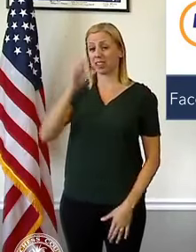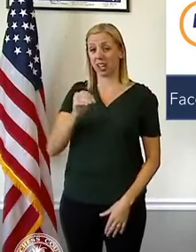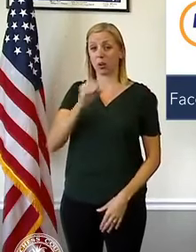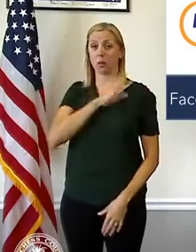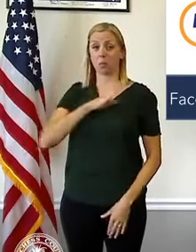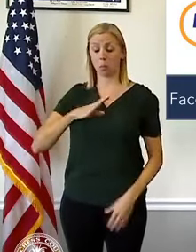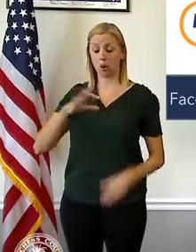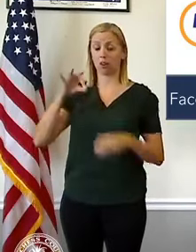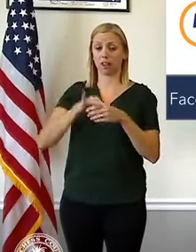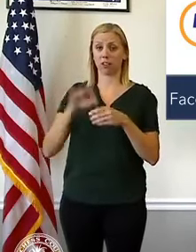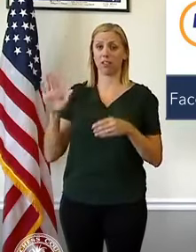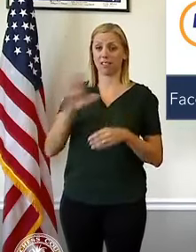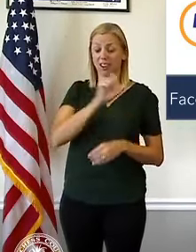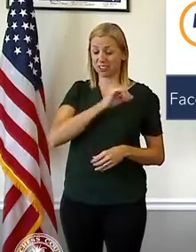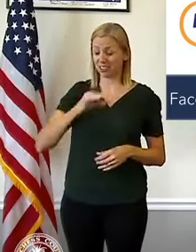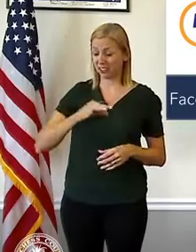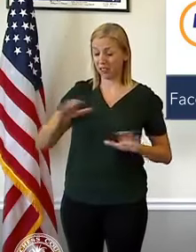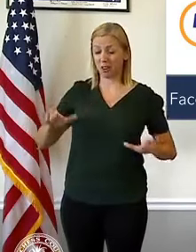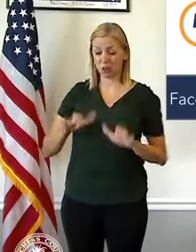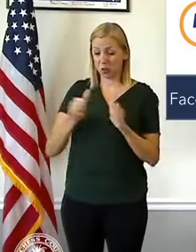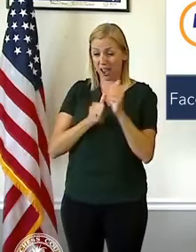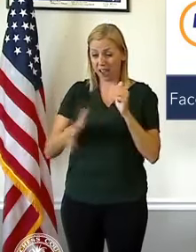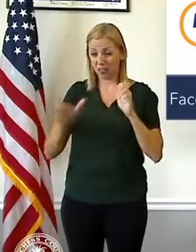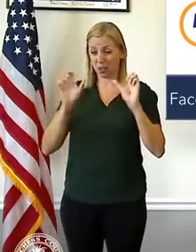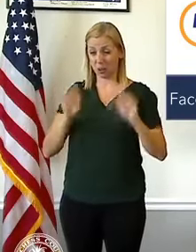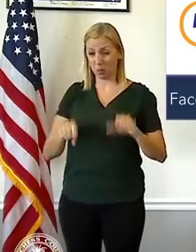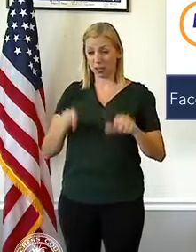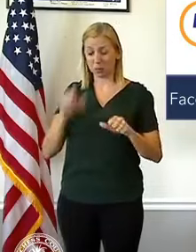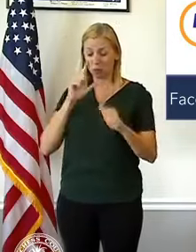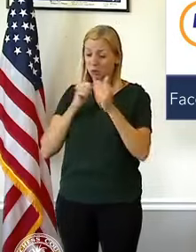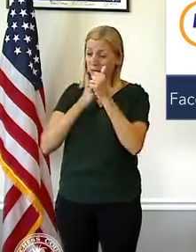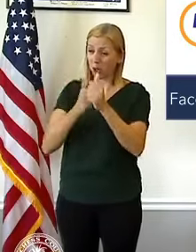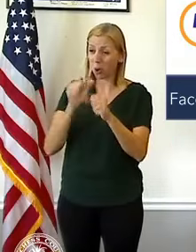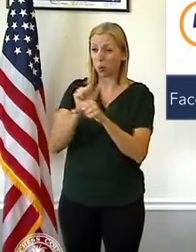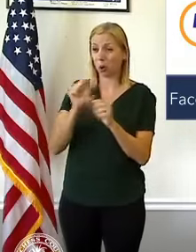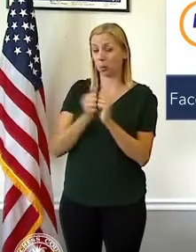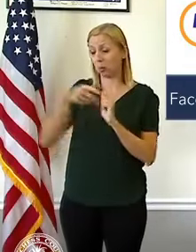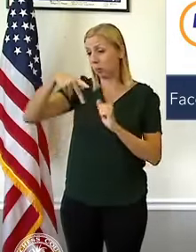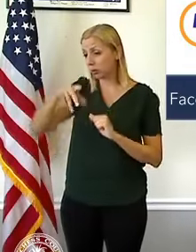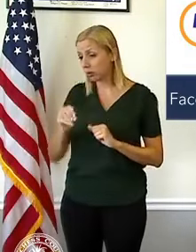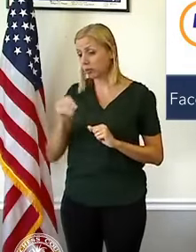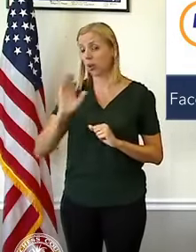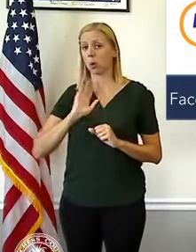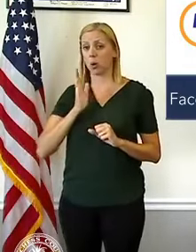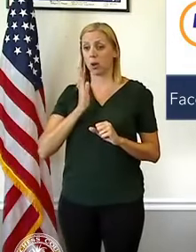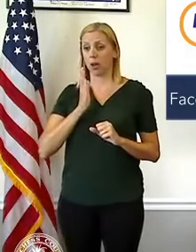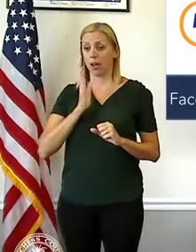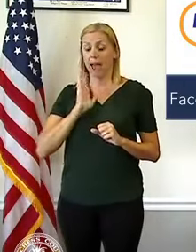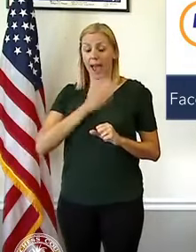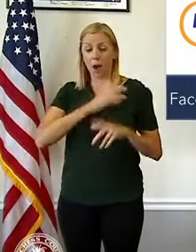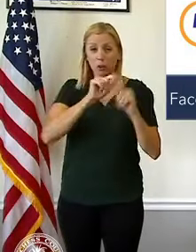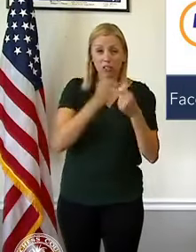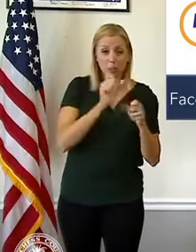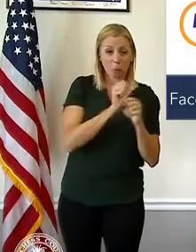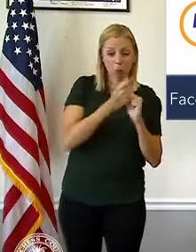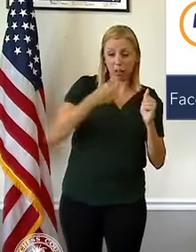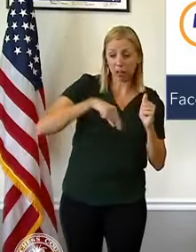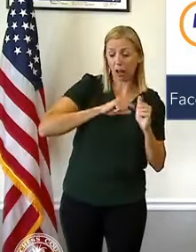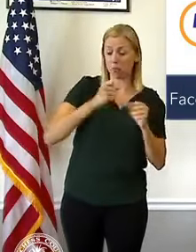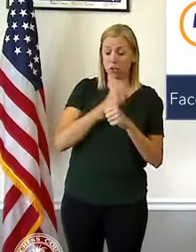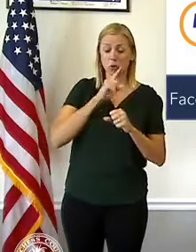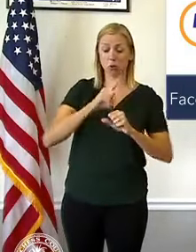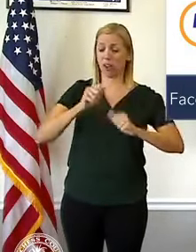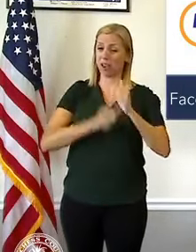staff are doing everything possible to work with the Postal Service, to work with our team, to print the information, to make